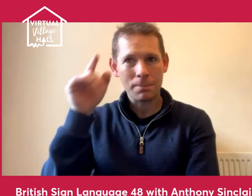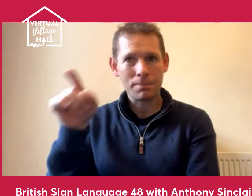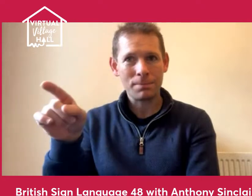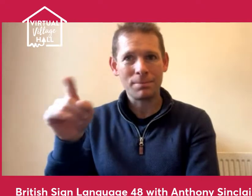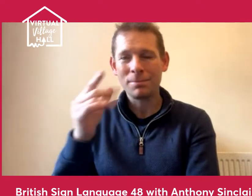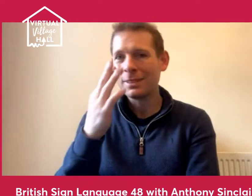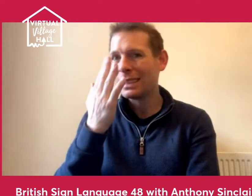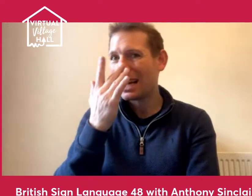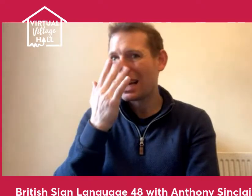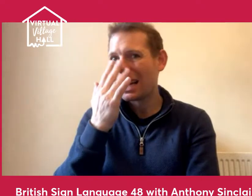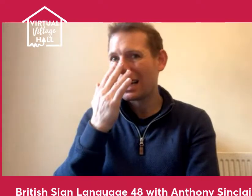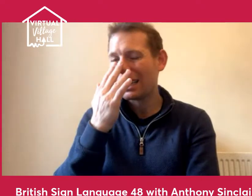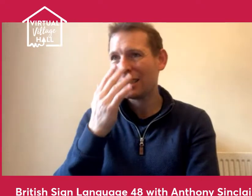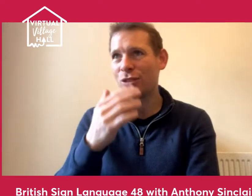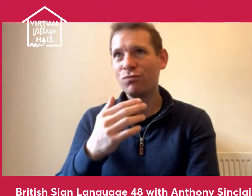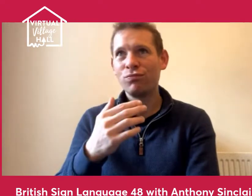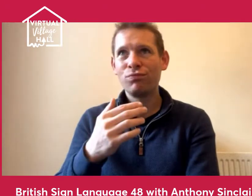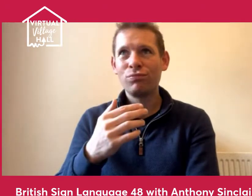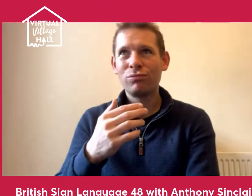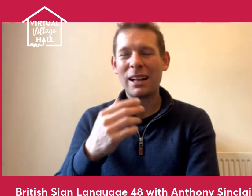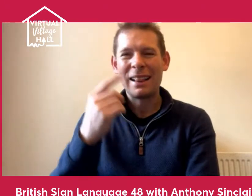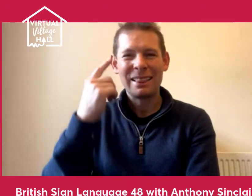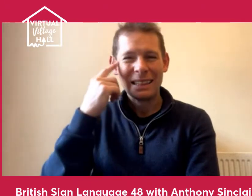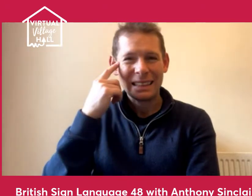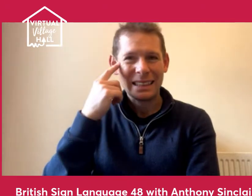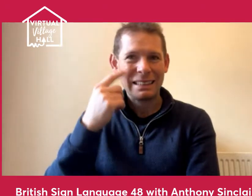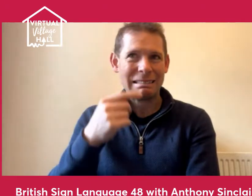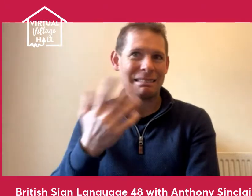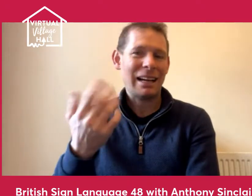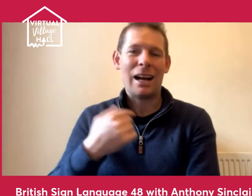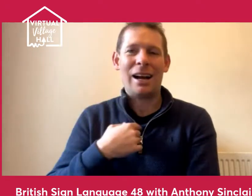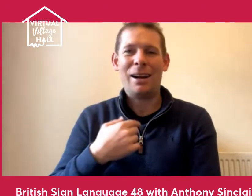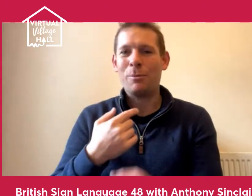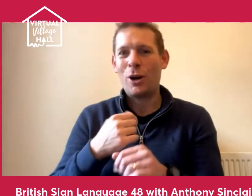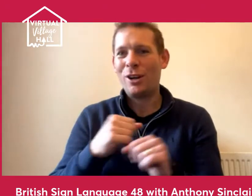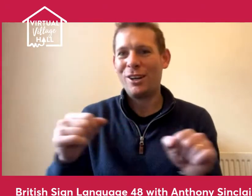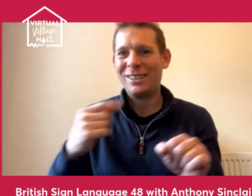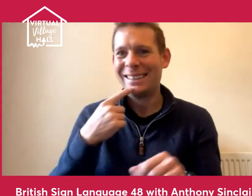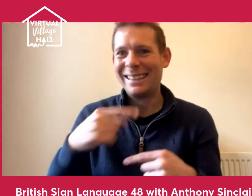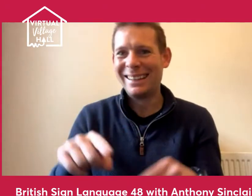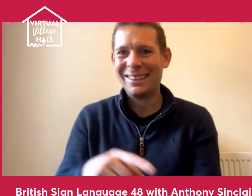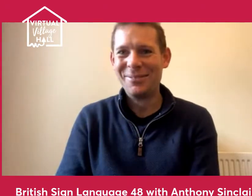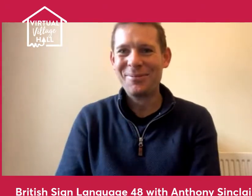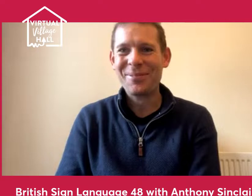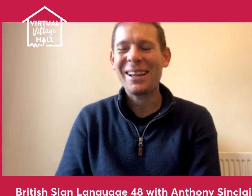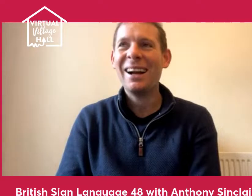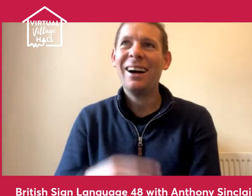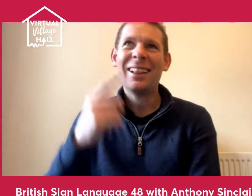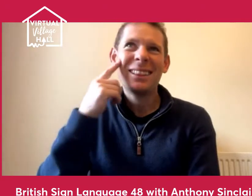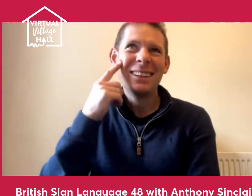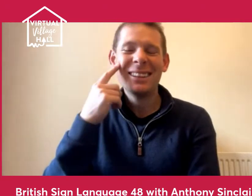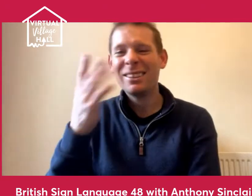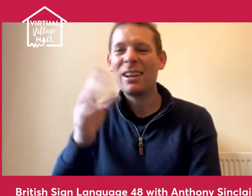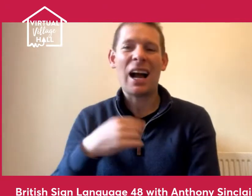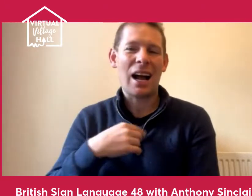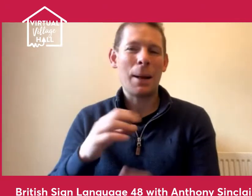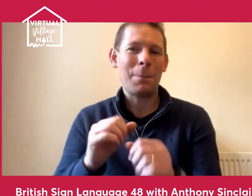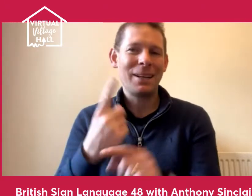My mum, her age is, I think, I'm actually not allowed to say. I'm not going to tell you how old my mum